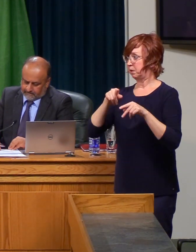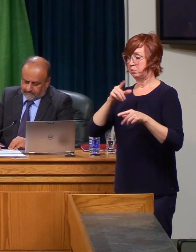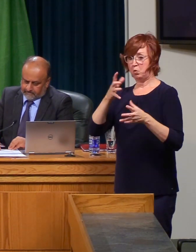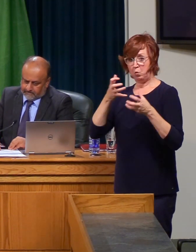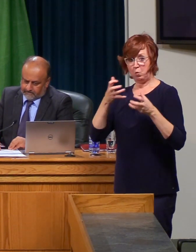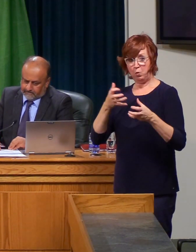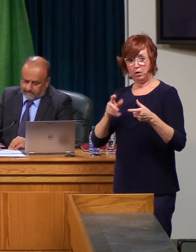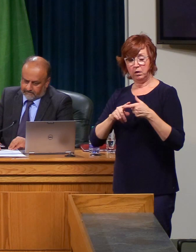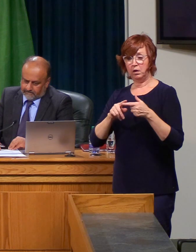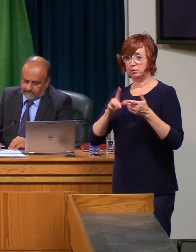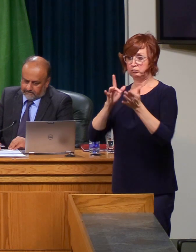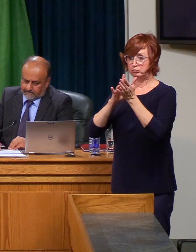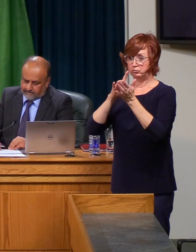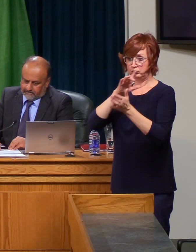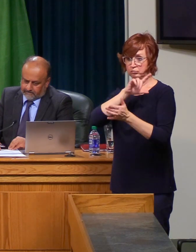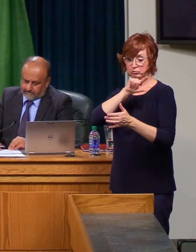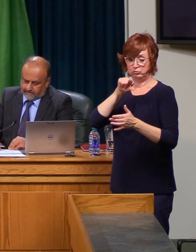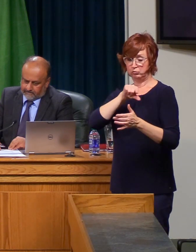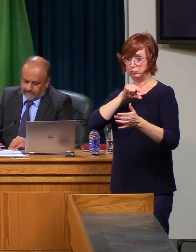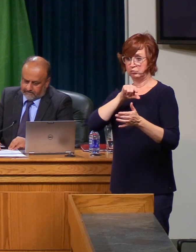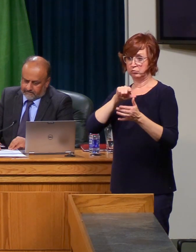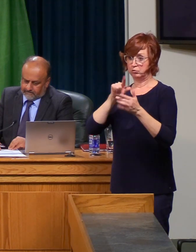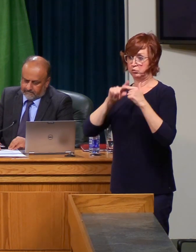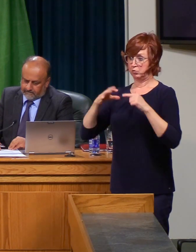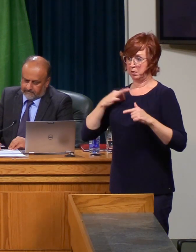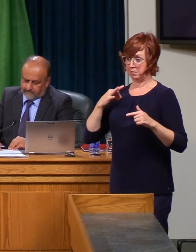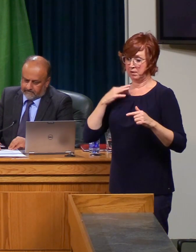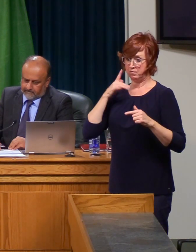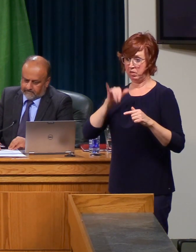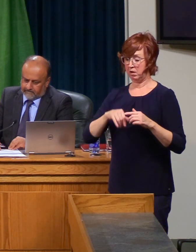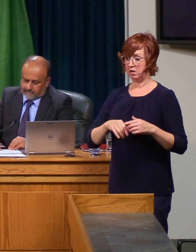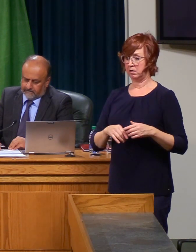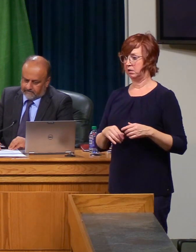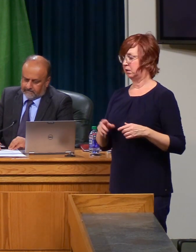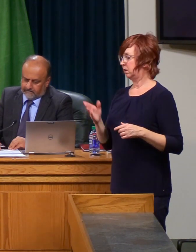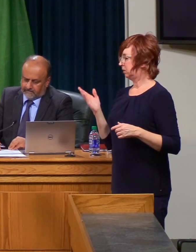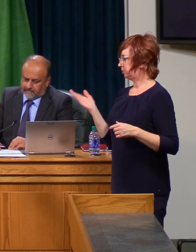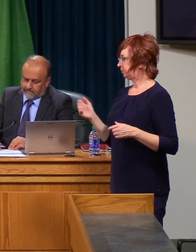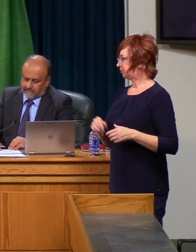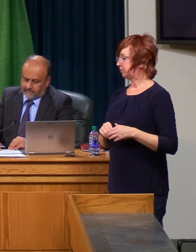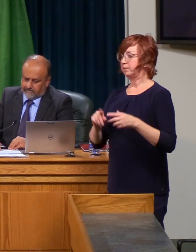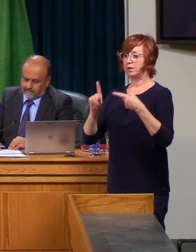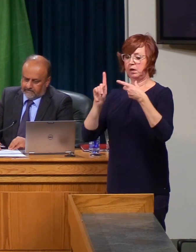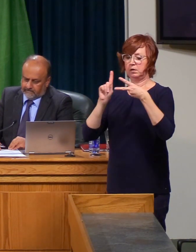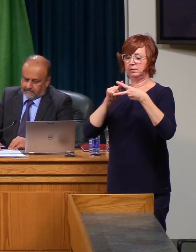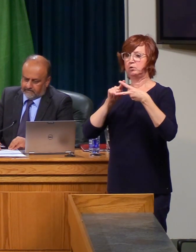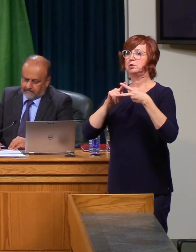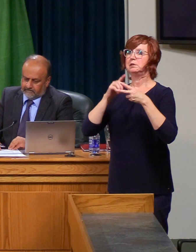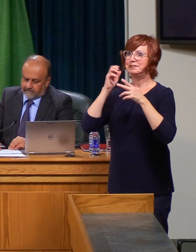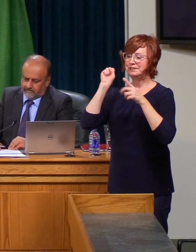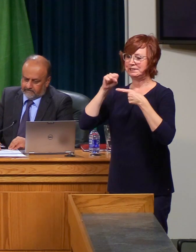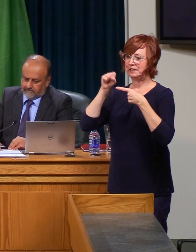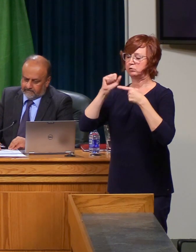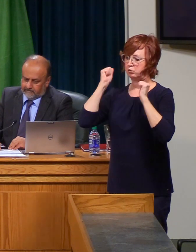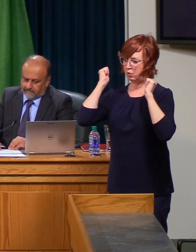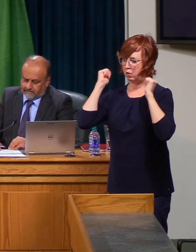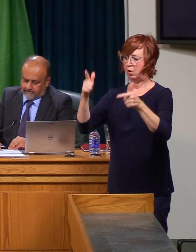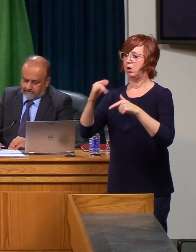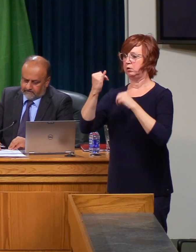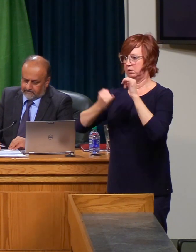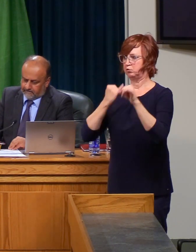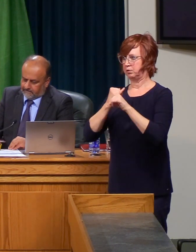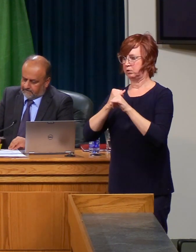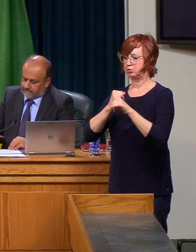programs are swamping the current amount? First question, yes, it's all international destinations.